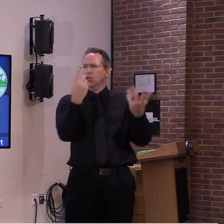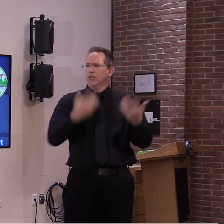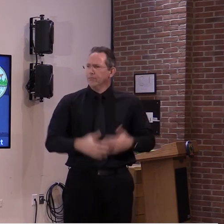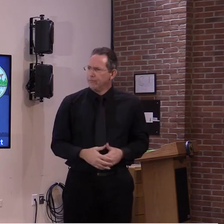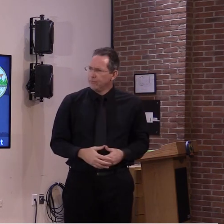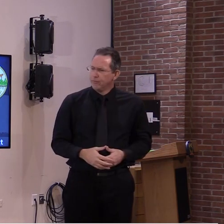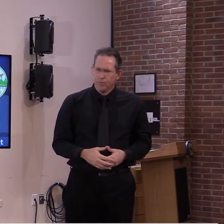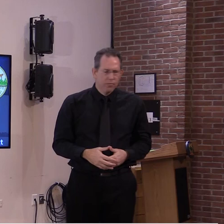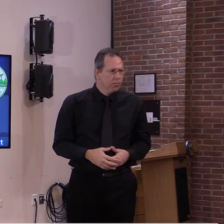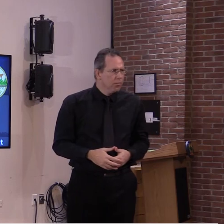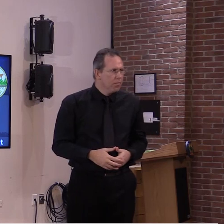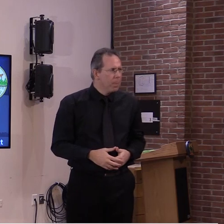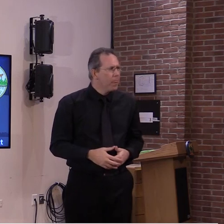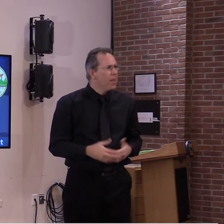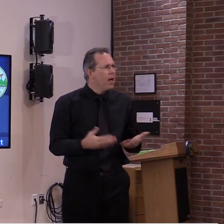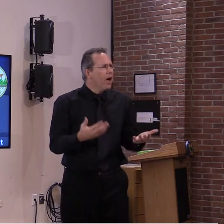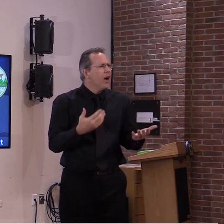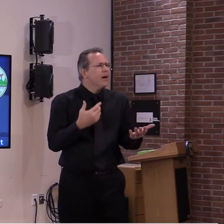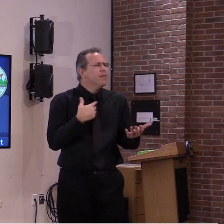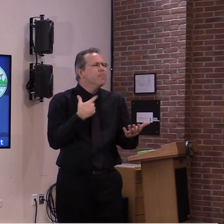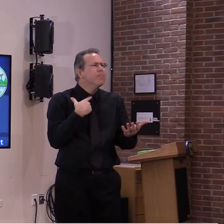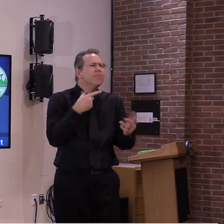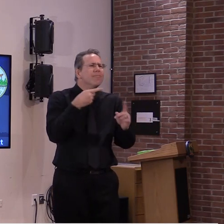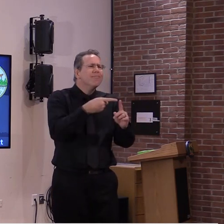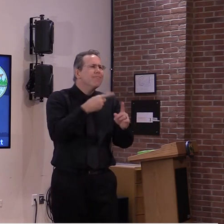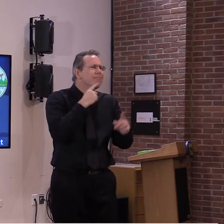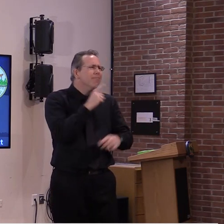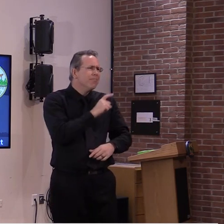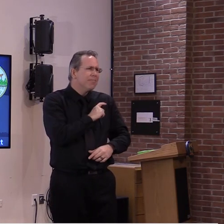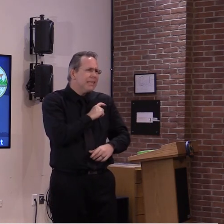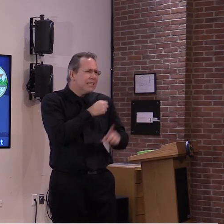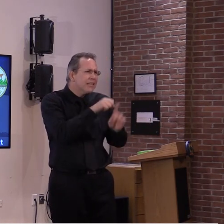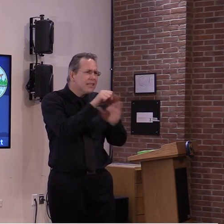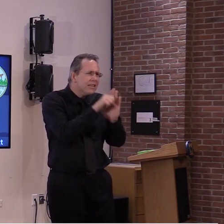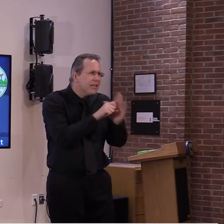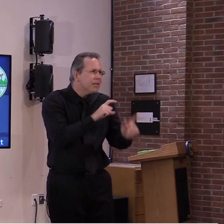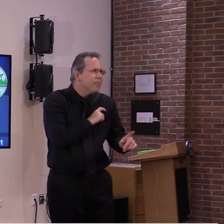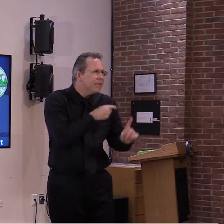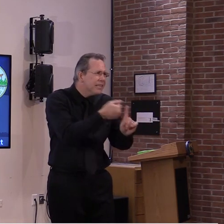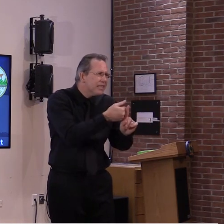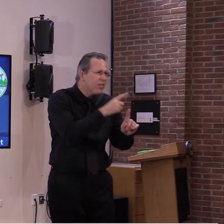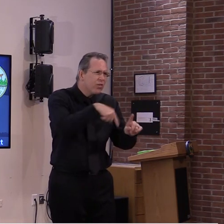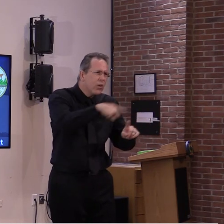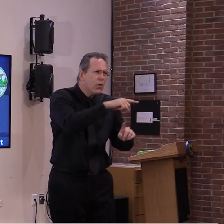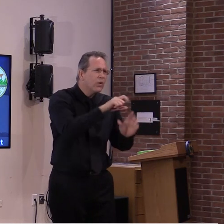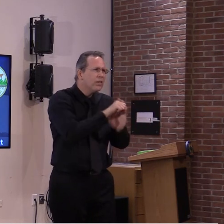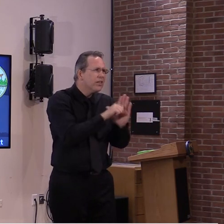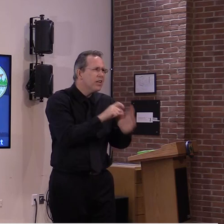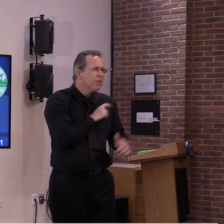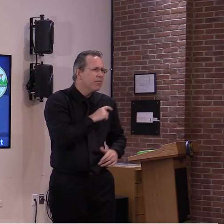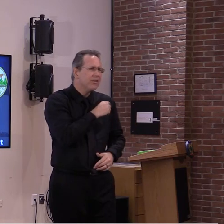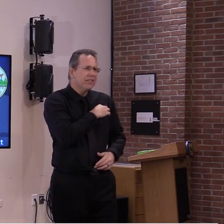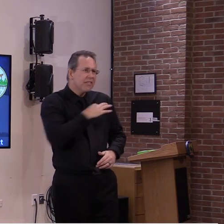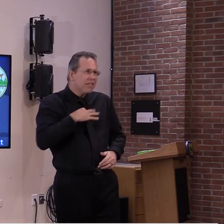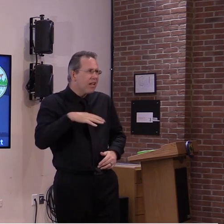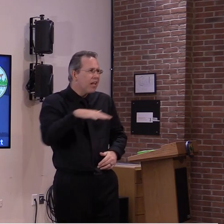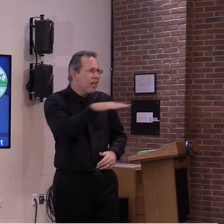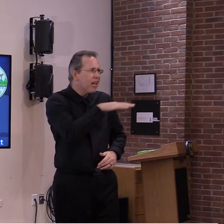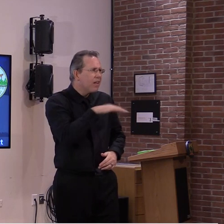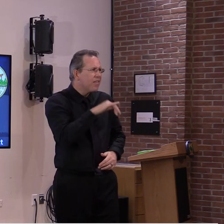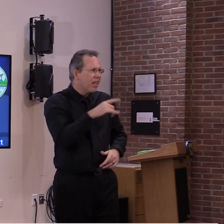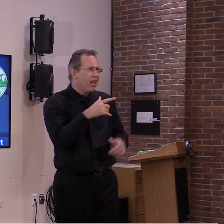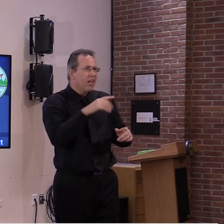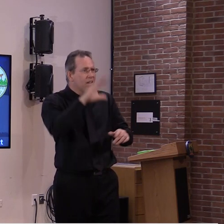have invested large sums of money to properly train to make sure they don't get infected or infect their families